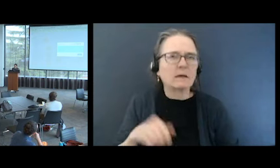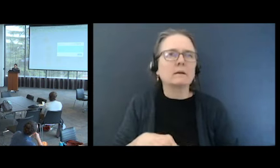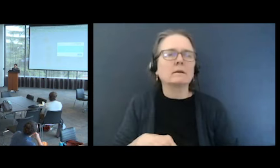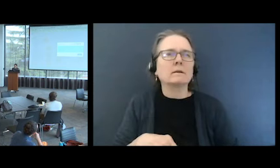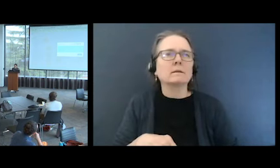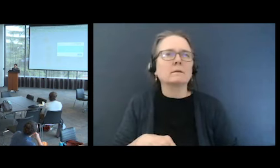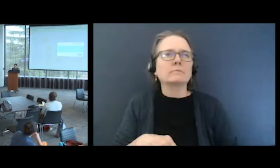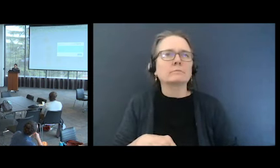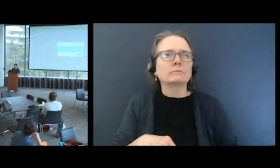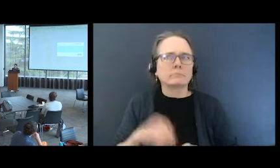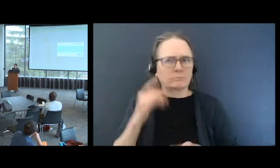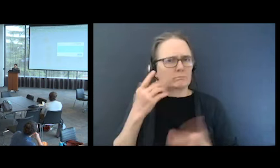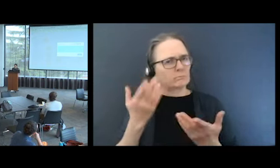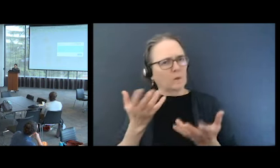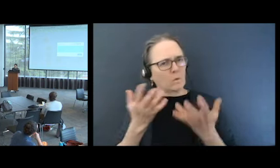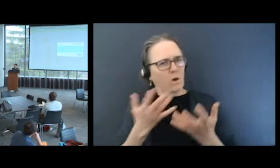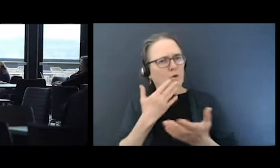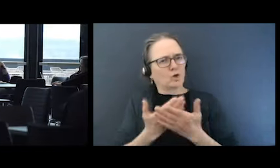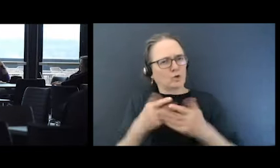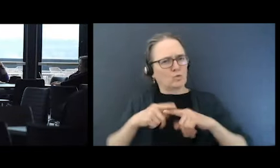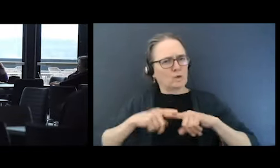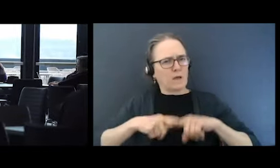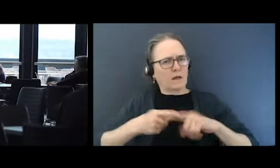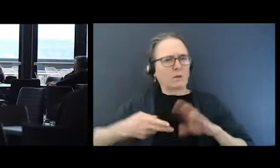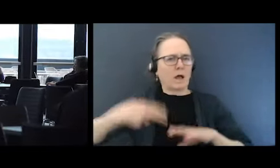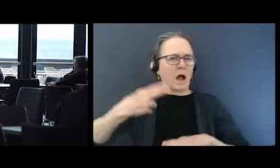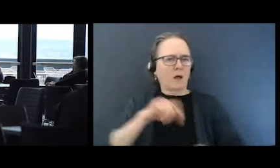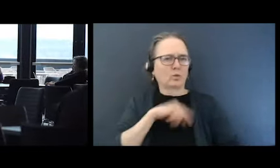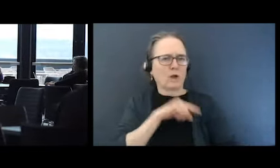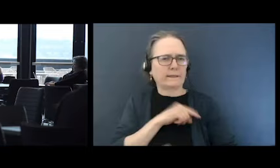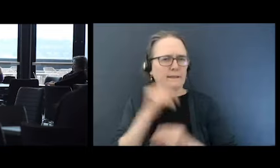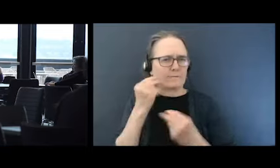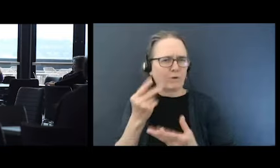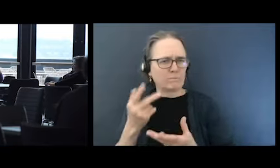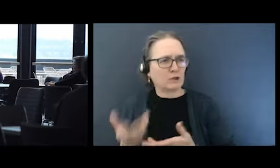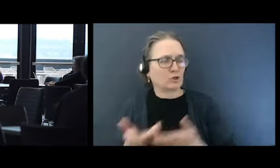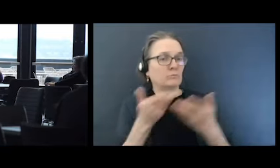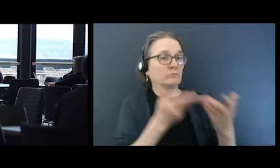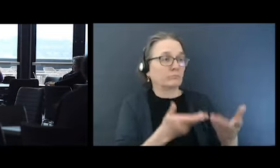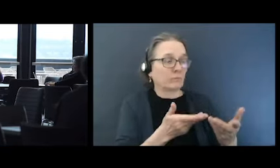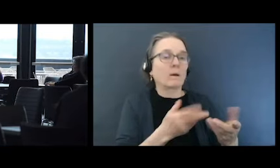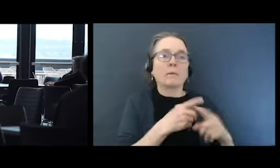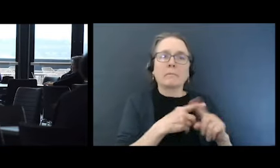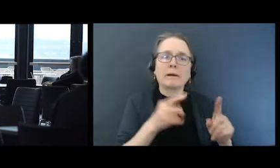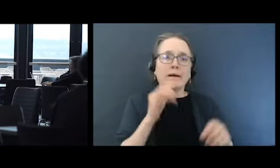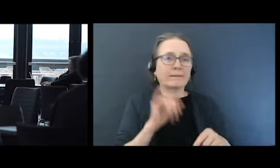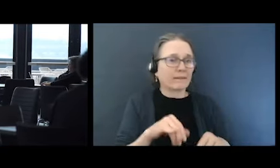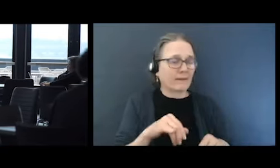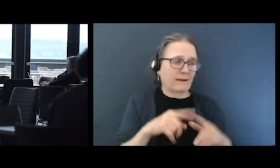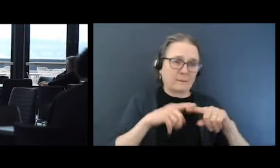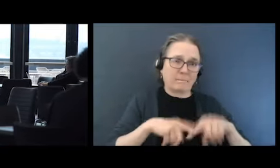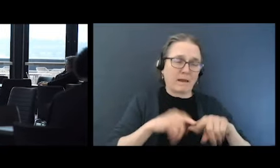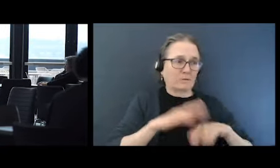that's subject to change every time there's a legislative session at worst.